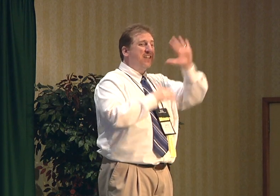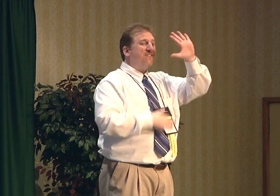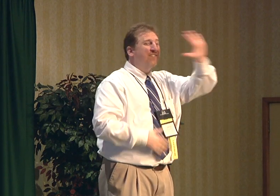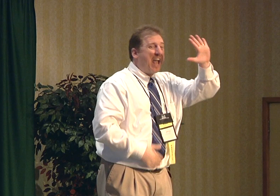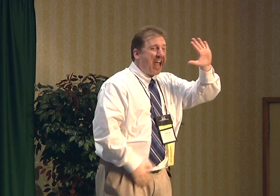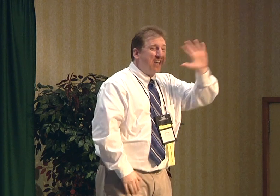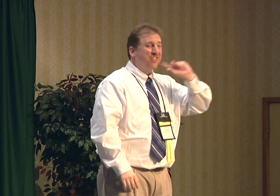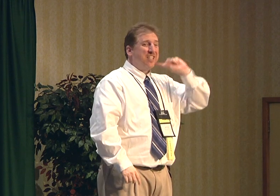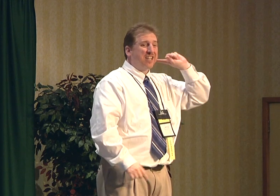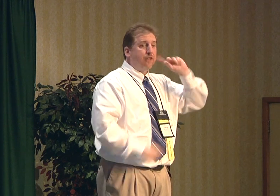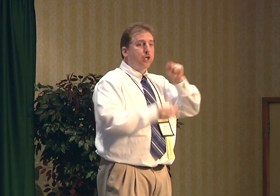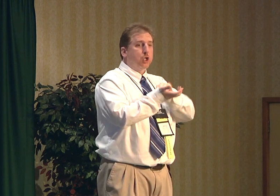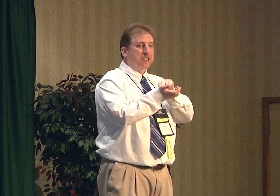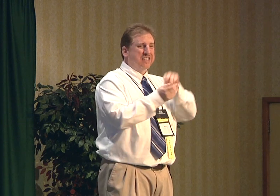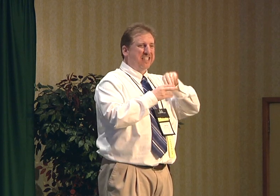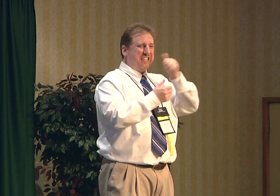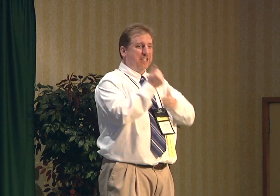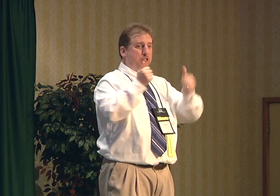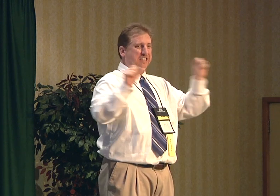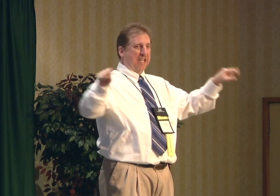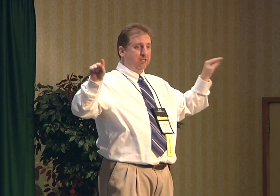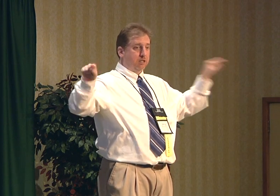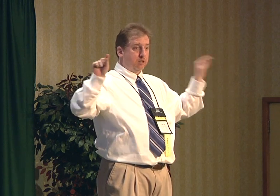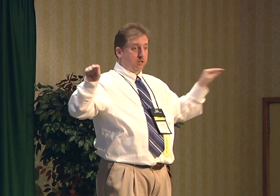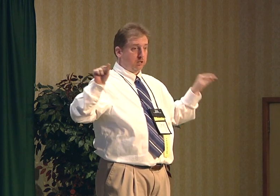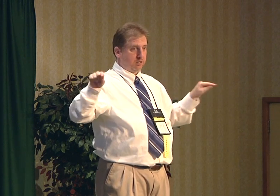And we want to have at least 5 deaf nurses in each state.